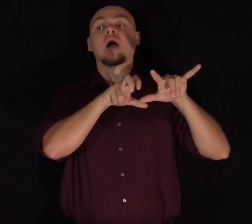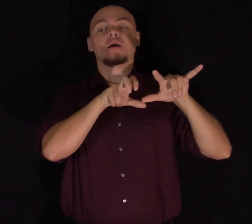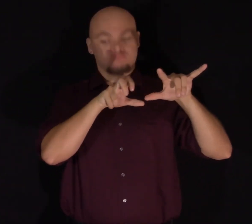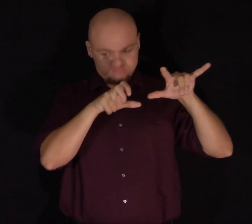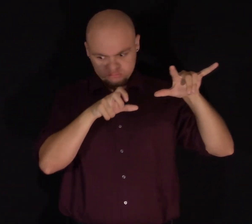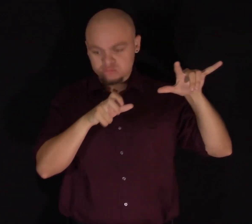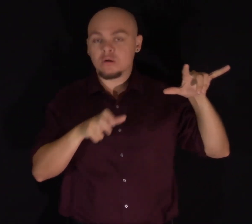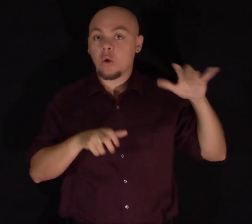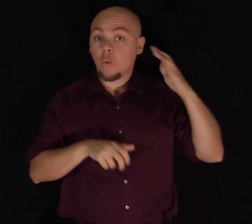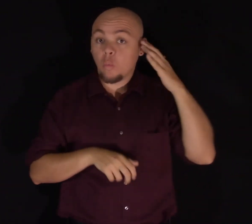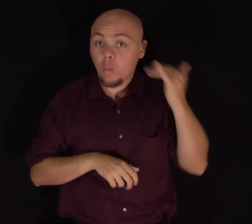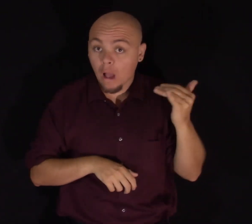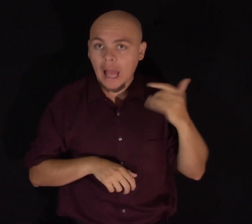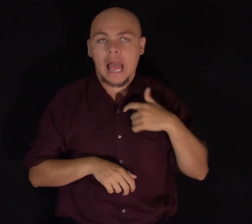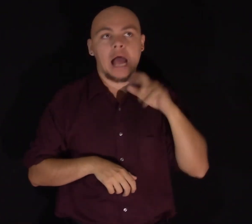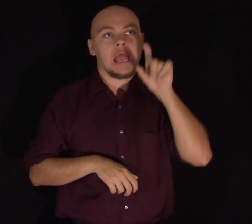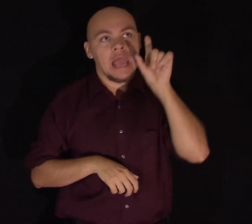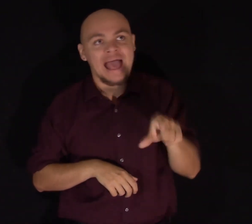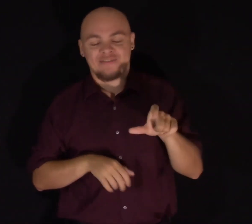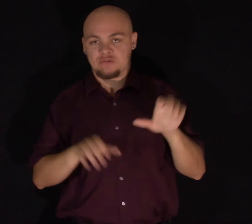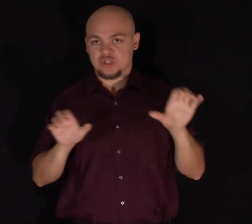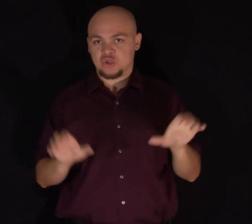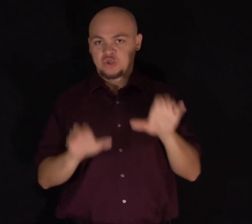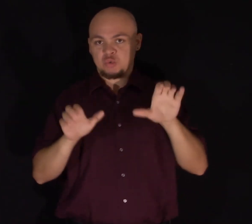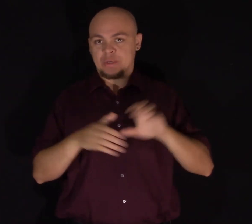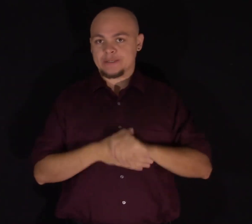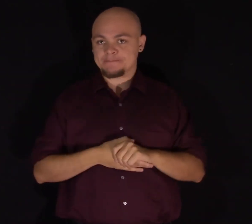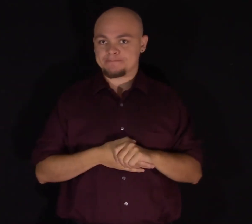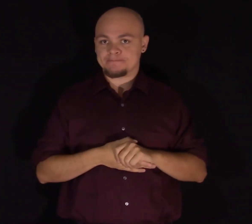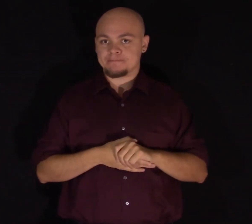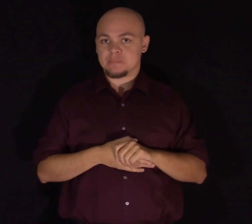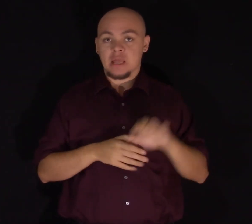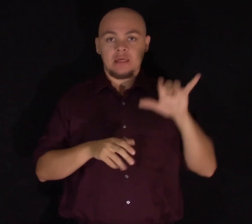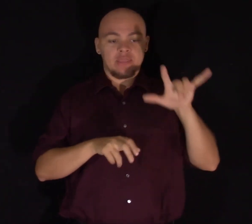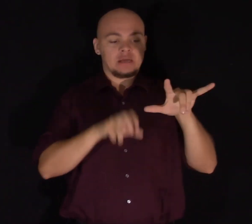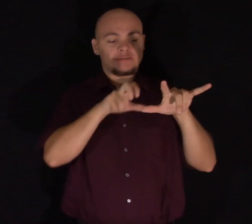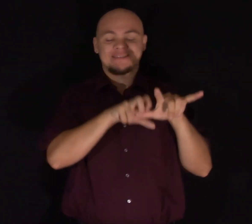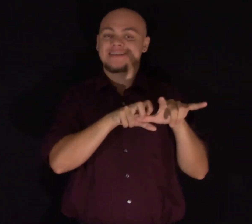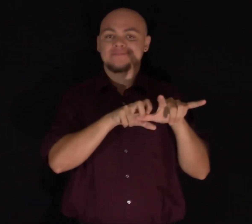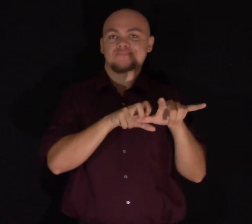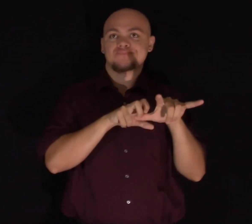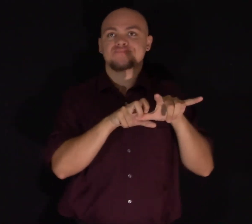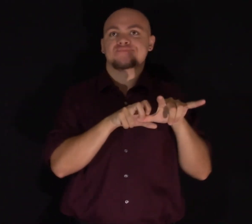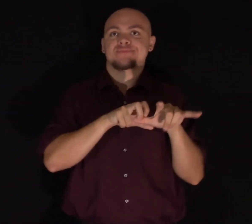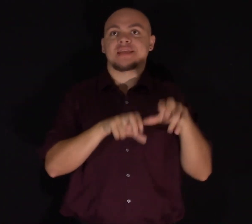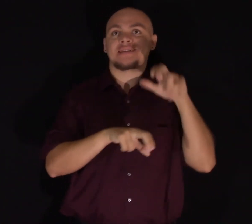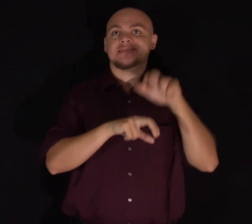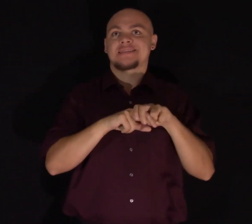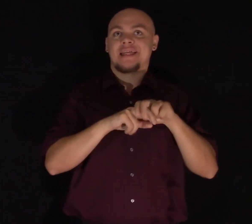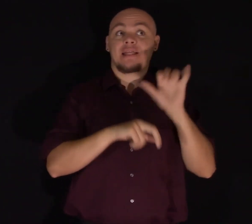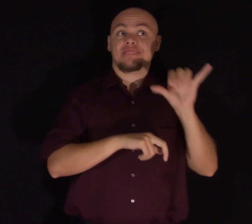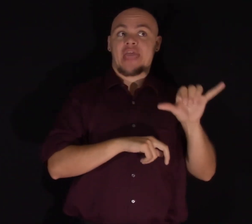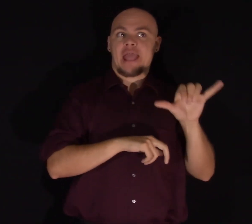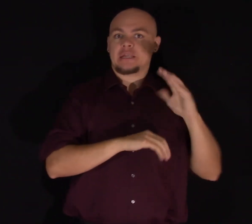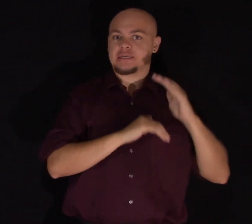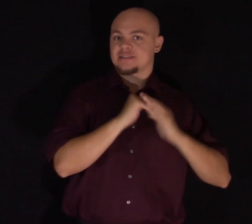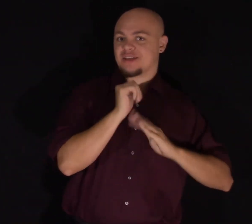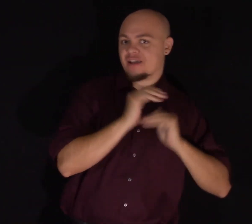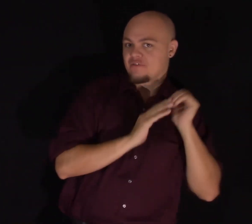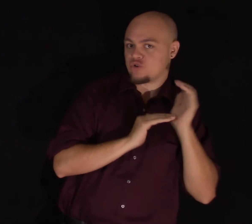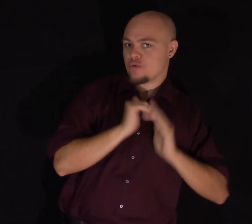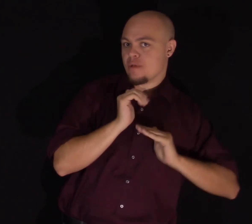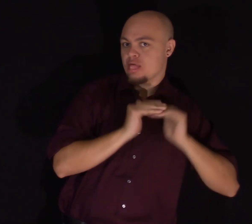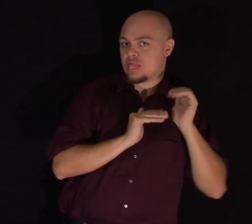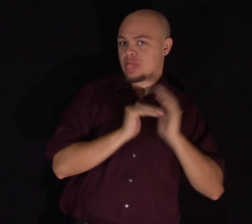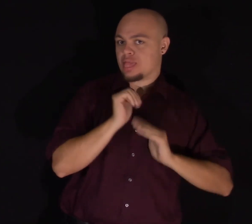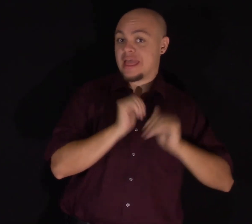anyway because I realize I have to. Sitting at the edge of that plane and kind of staying on that plane is comfort to me. And I feel like